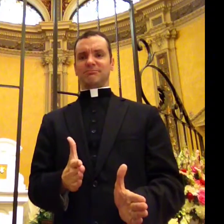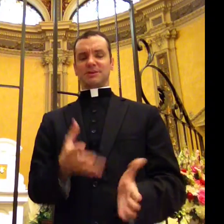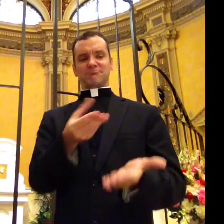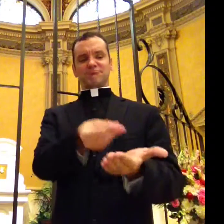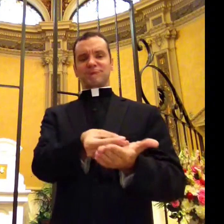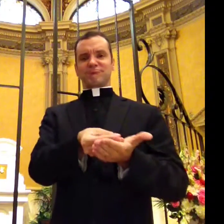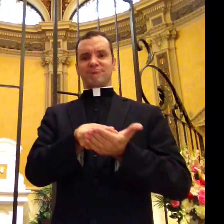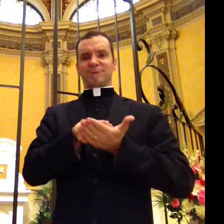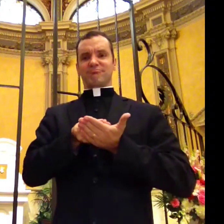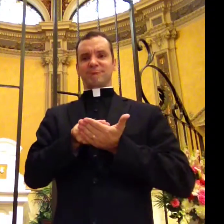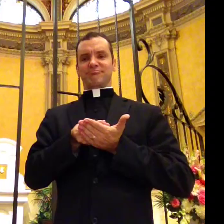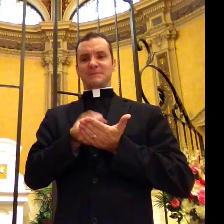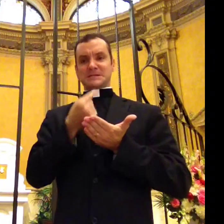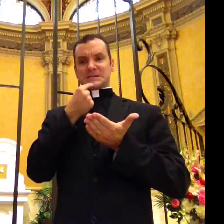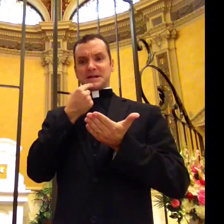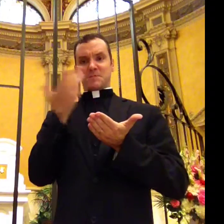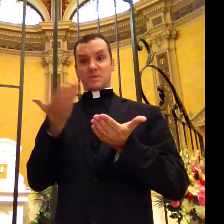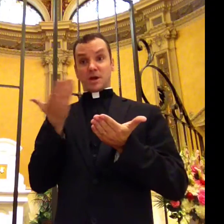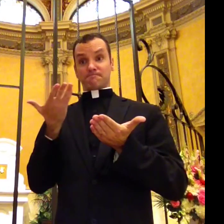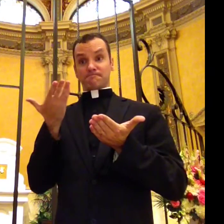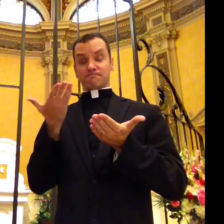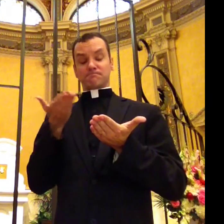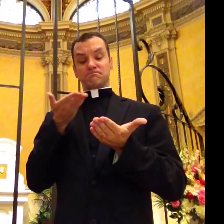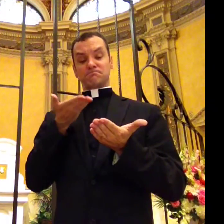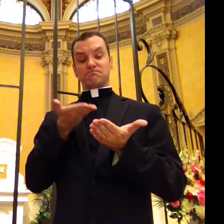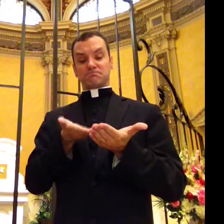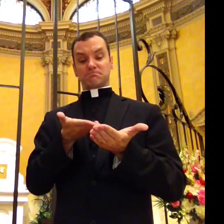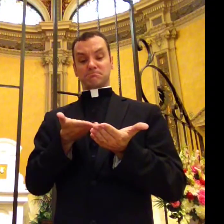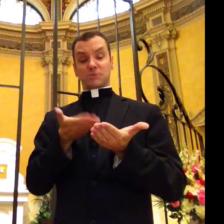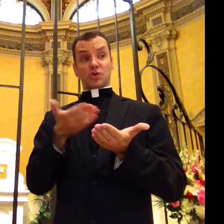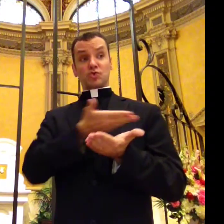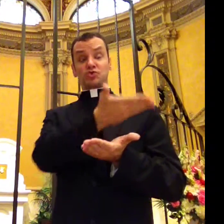Jesus sat at table with his disciples, took bread,